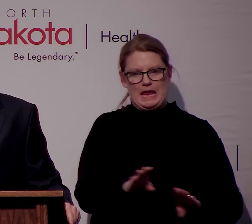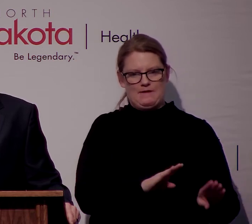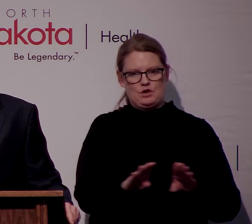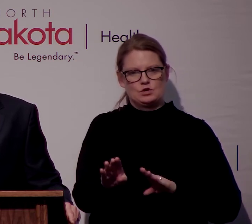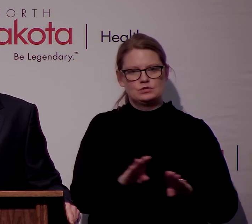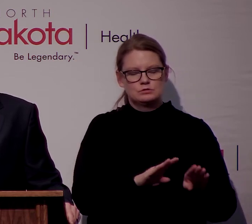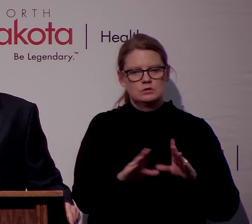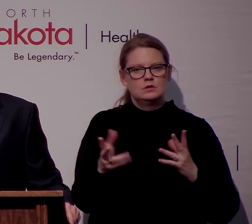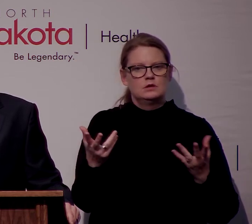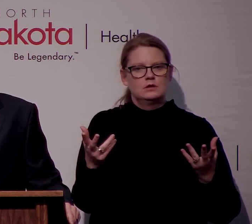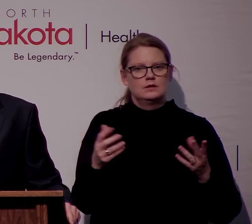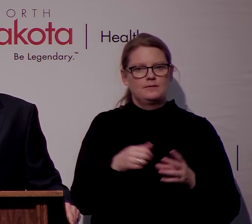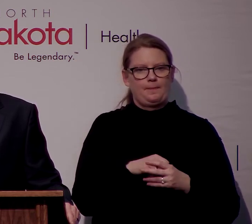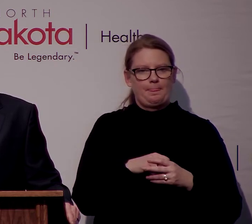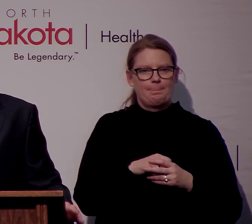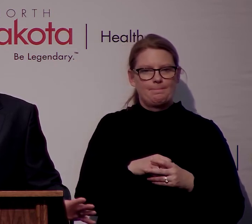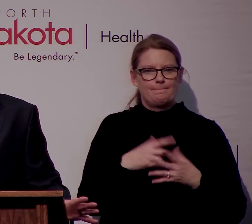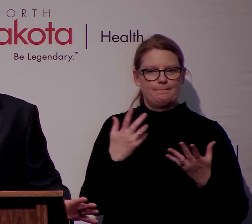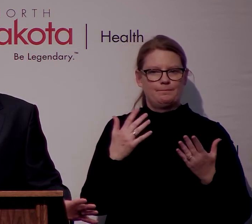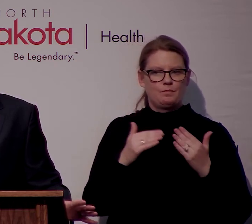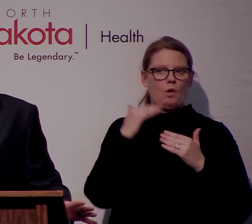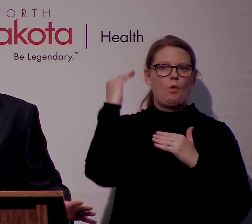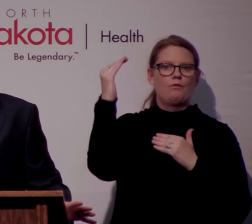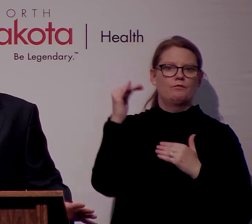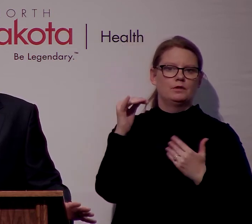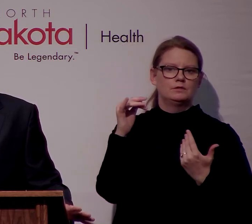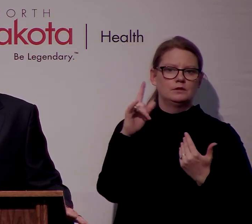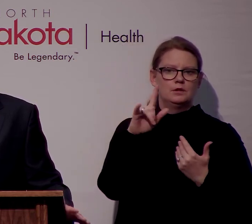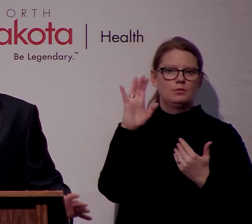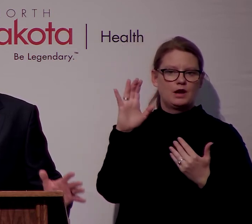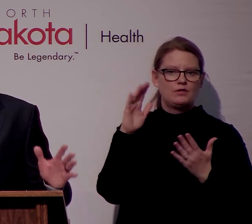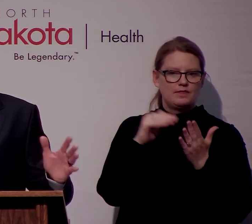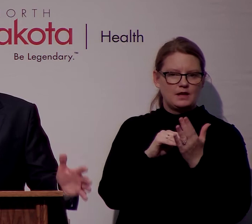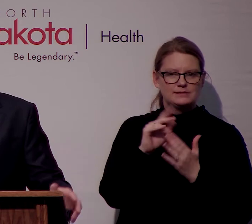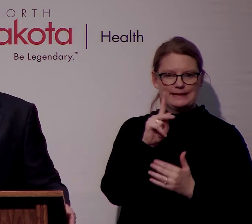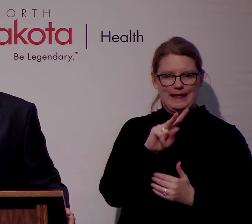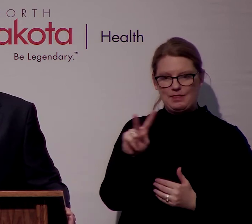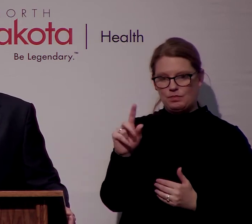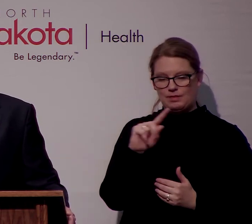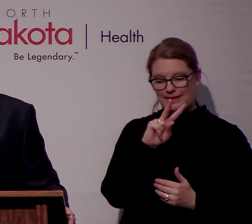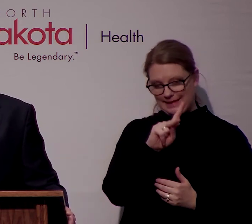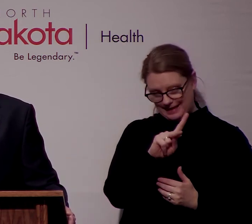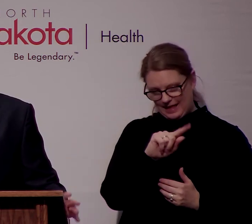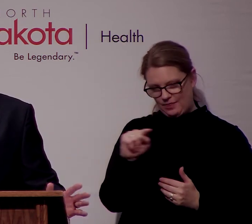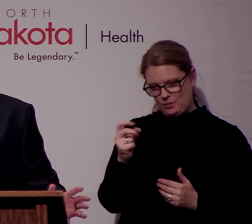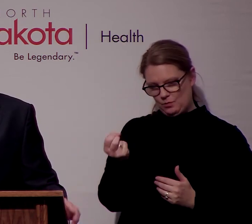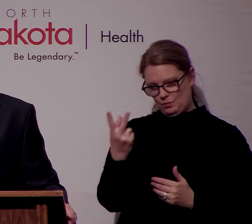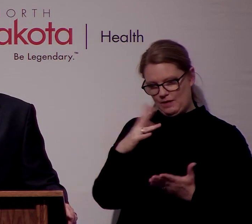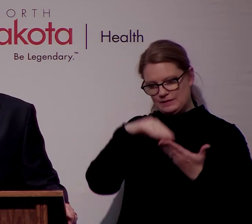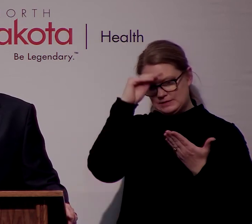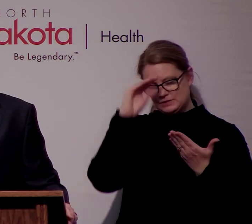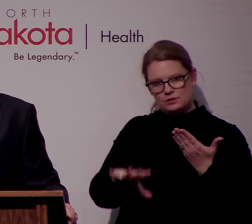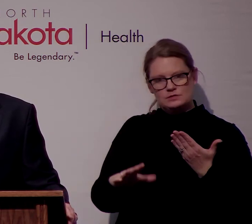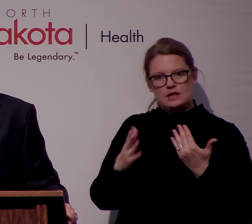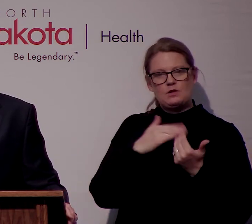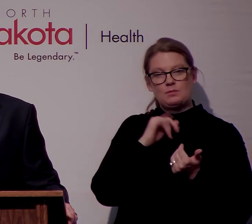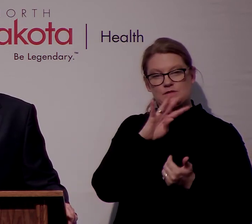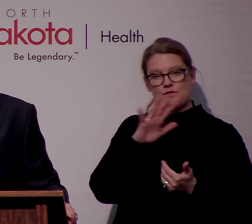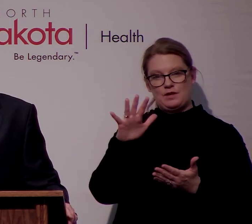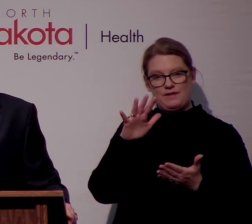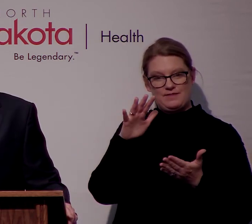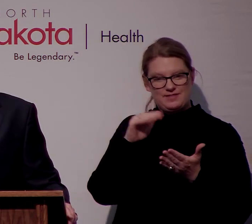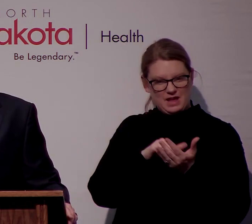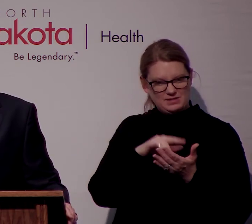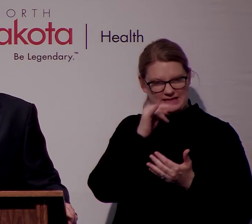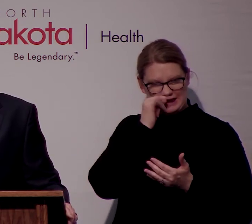with the over 100,000 K-12 students and those over close to 45,000 kids in